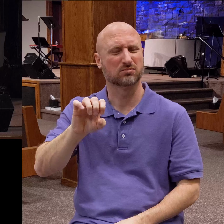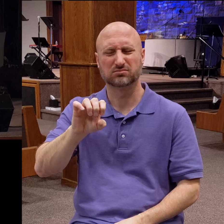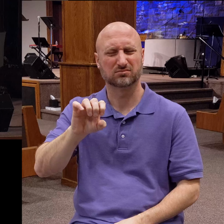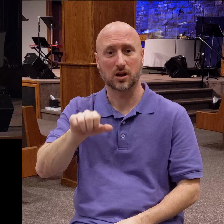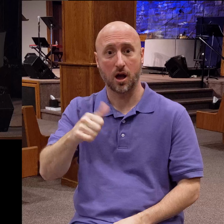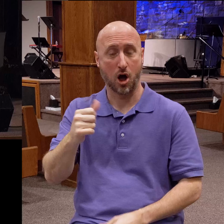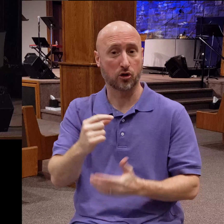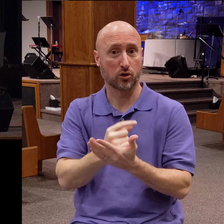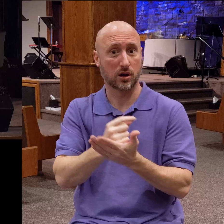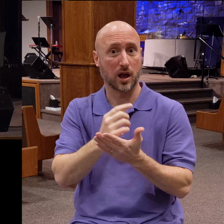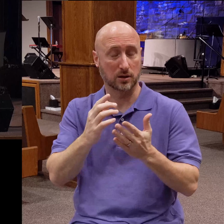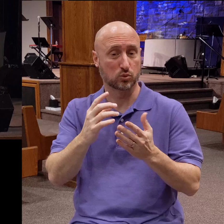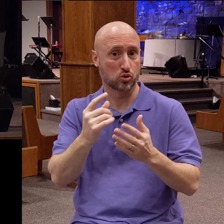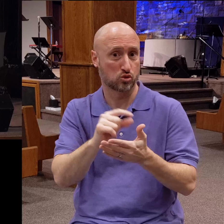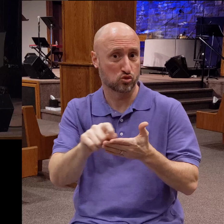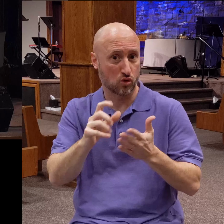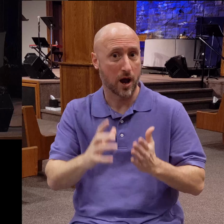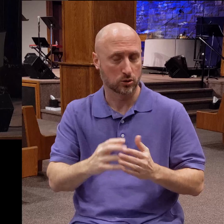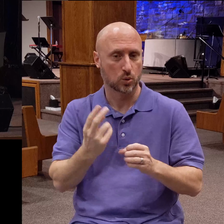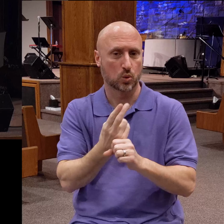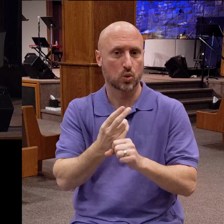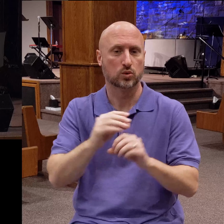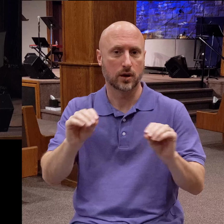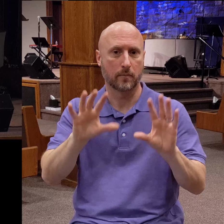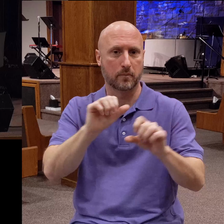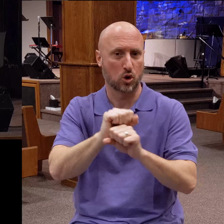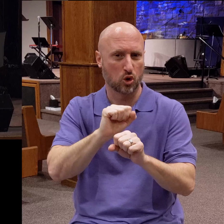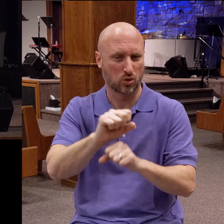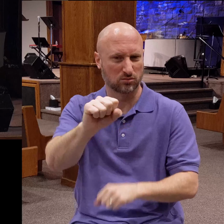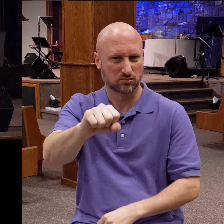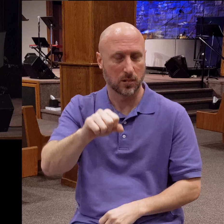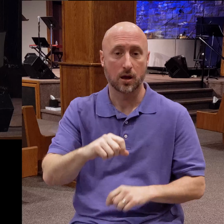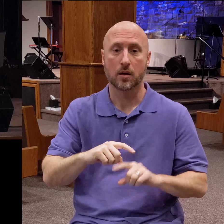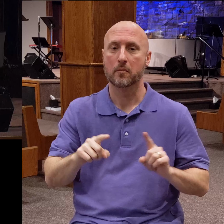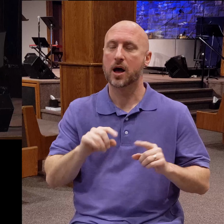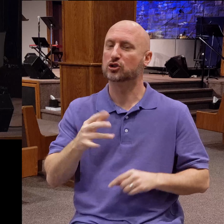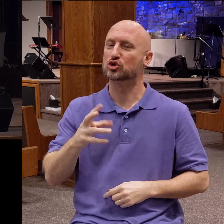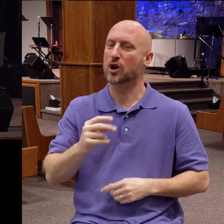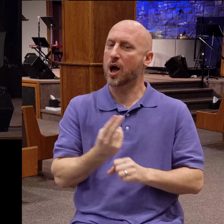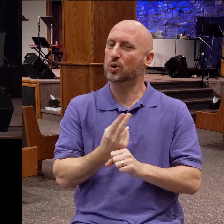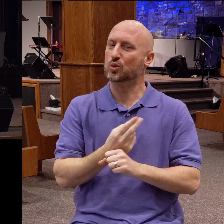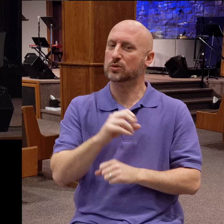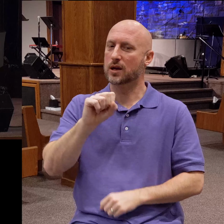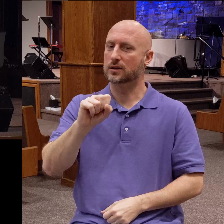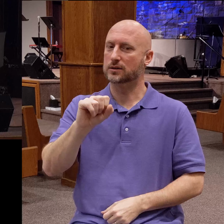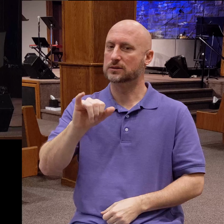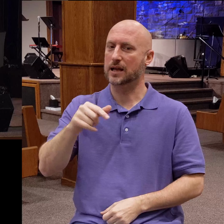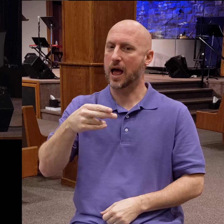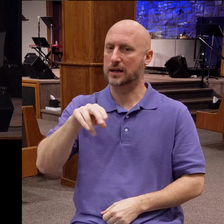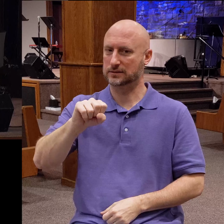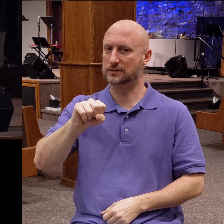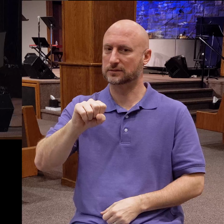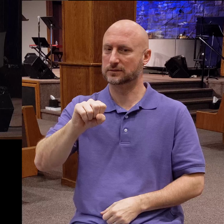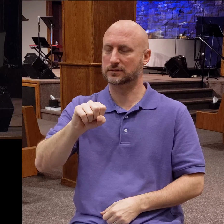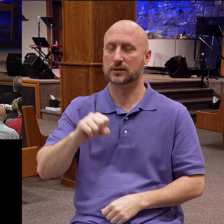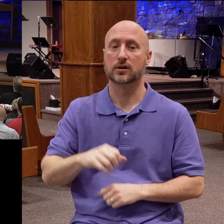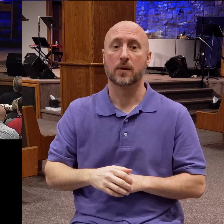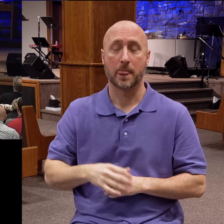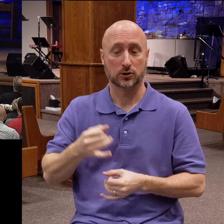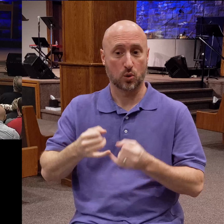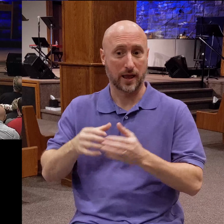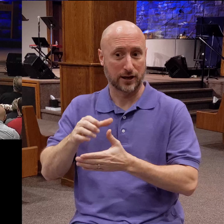he outlines, some say seven signs, some say eight signs, depending whether you include the last chapter,